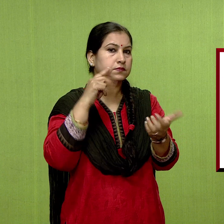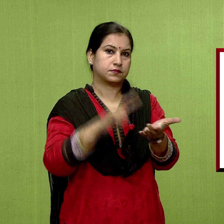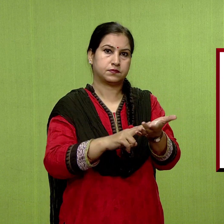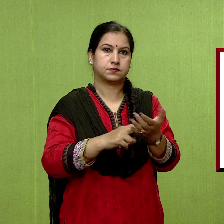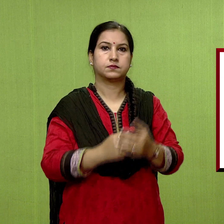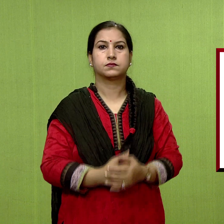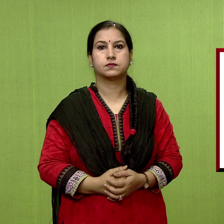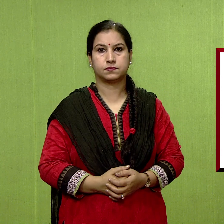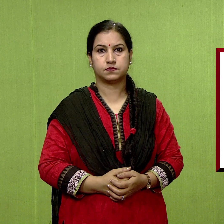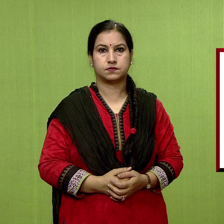signlanguage@nios.ac.in.